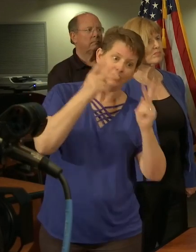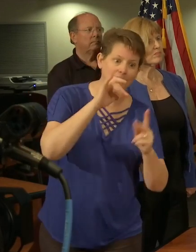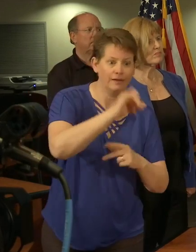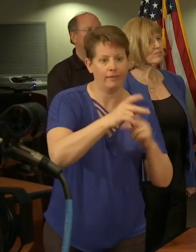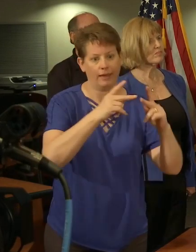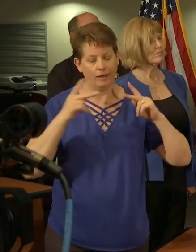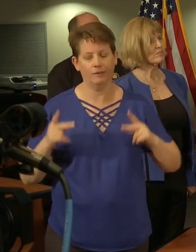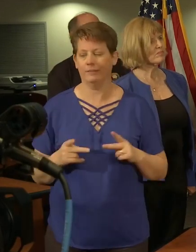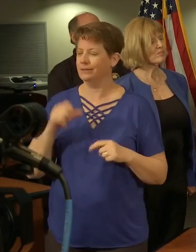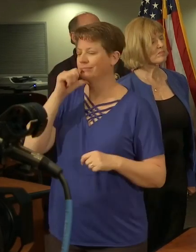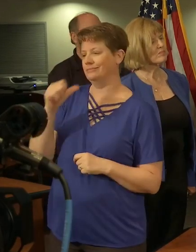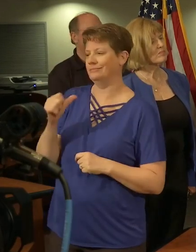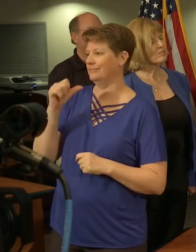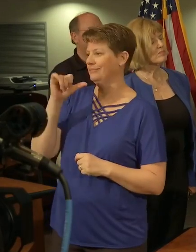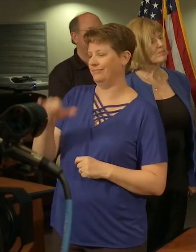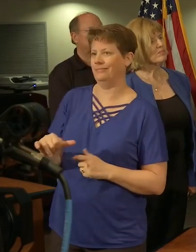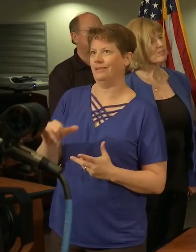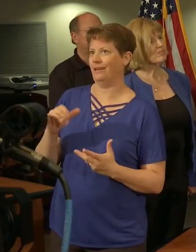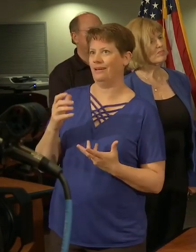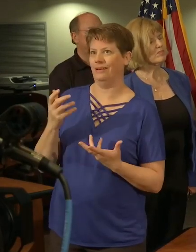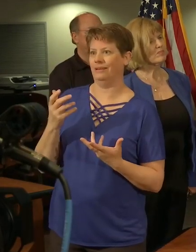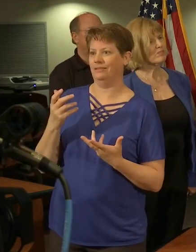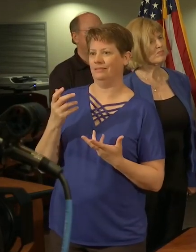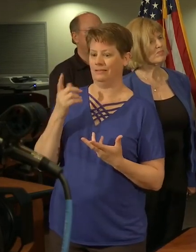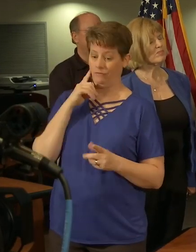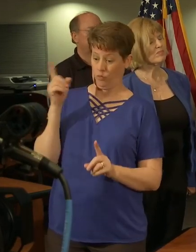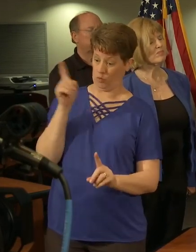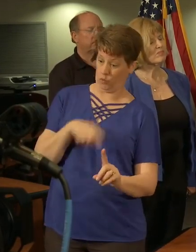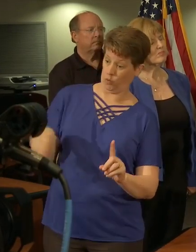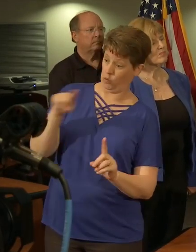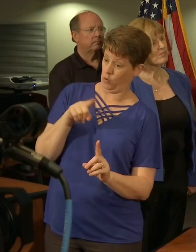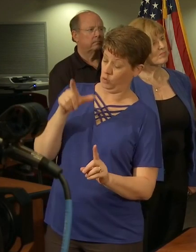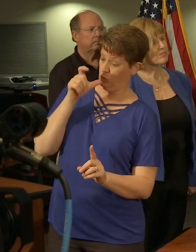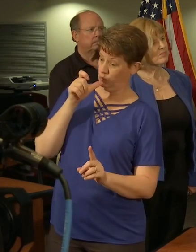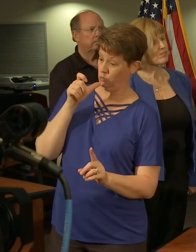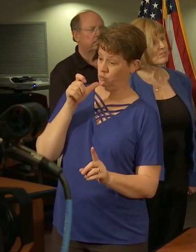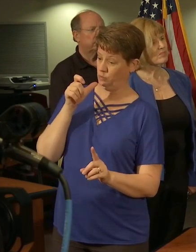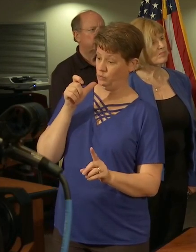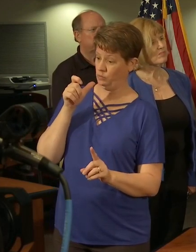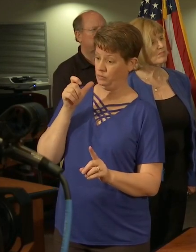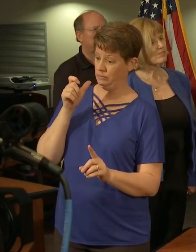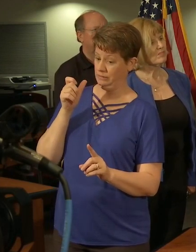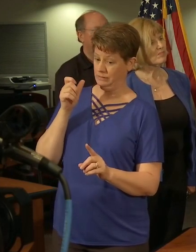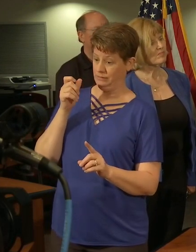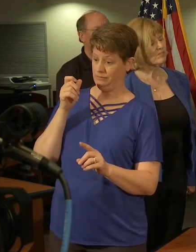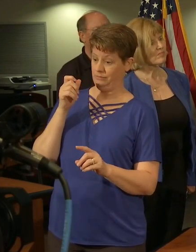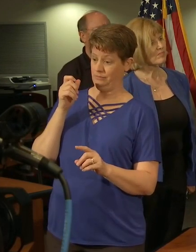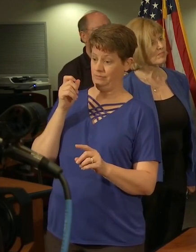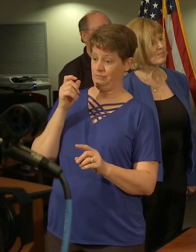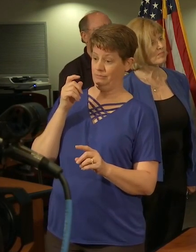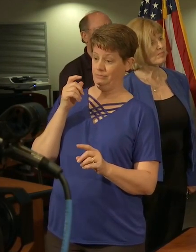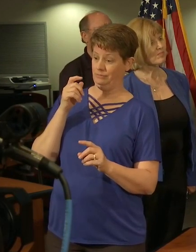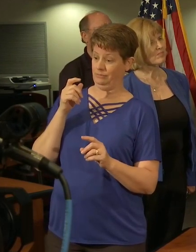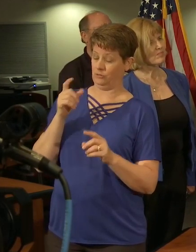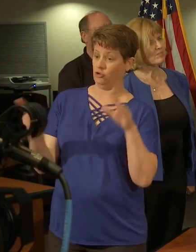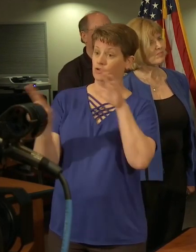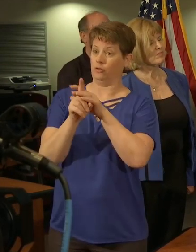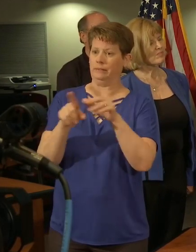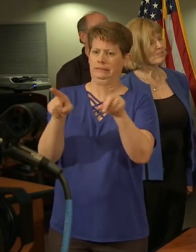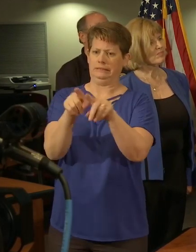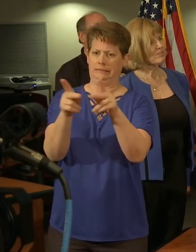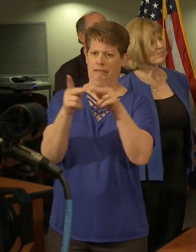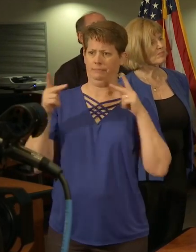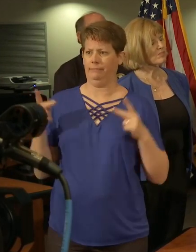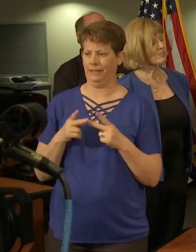or something like that, because there's nothing additional for those individuals to do if they've been in a setting where a case has